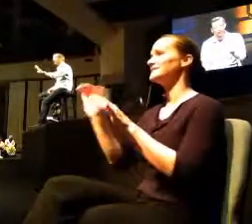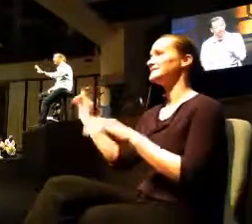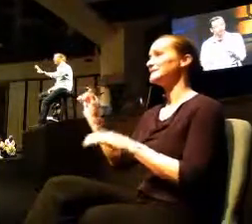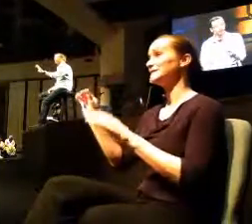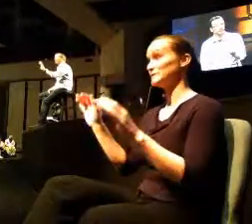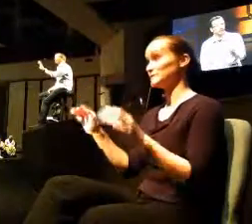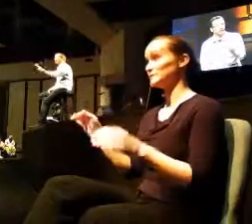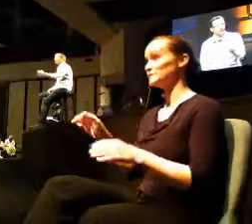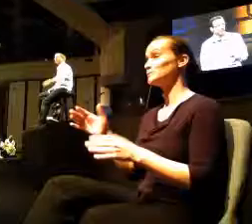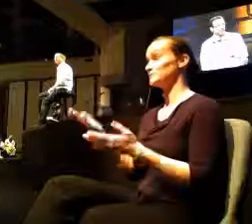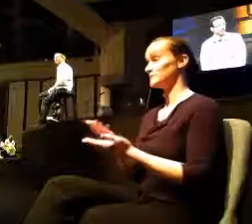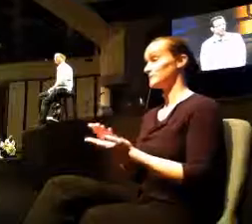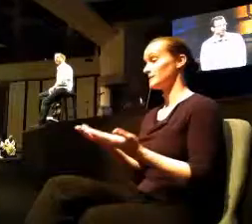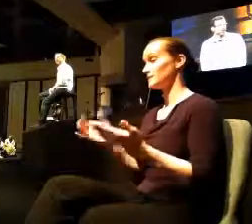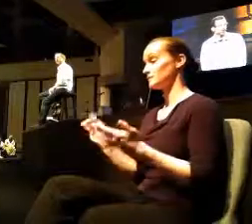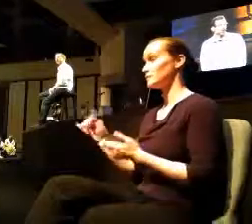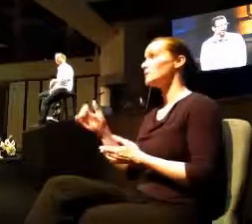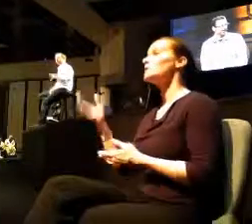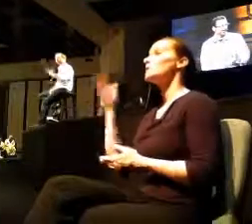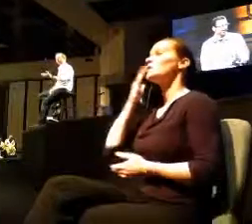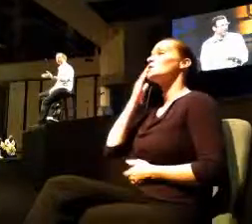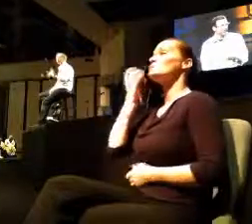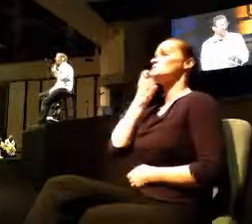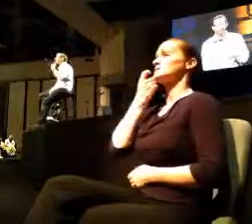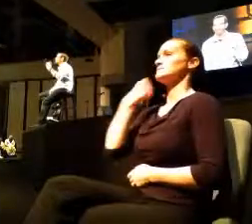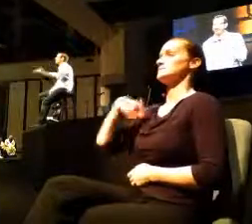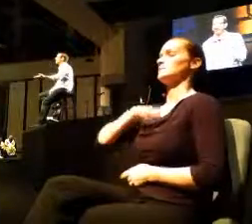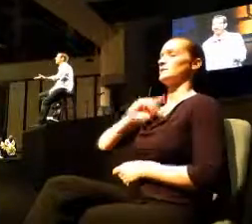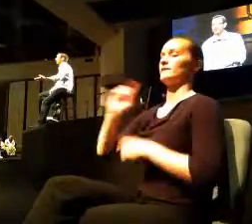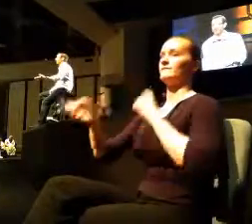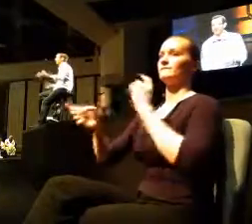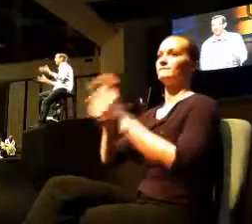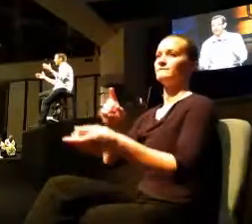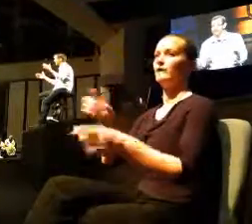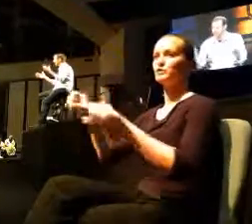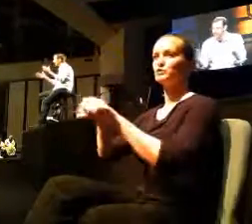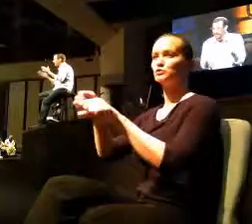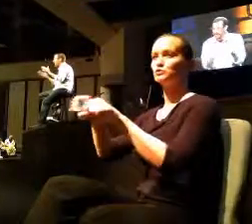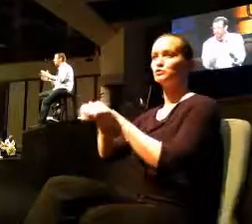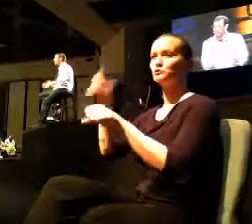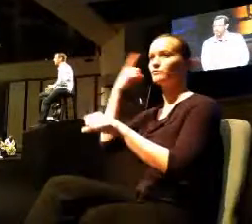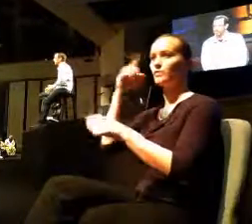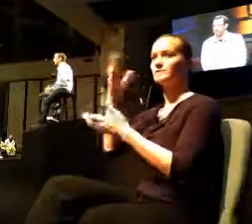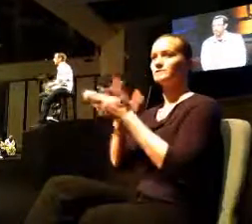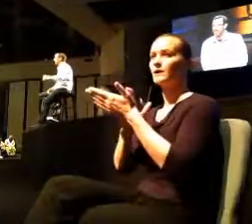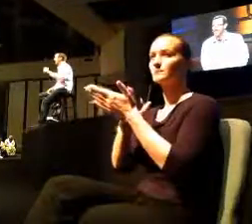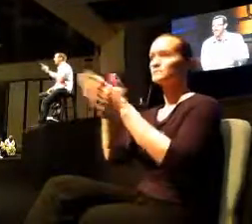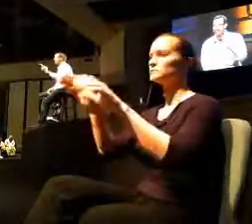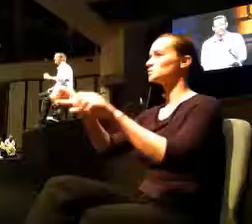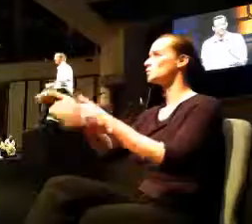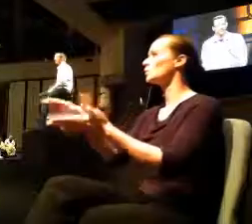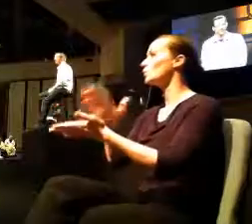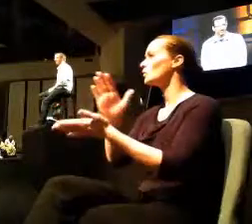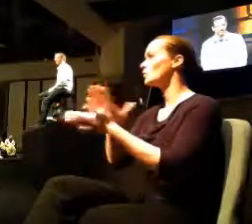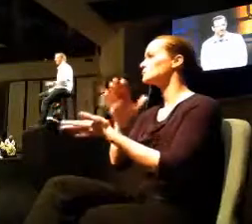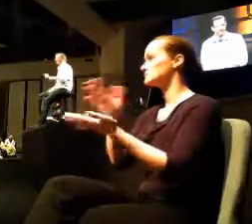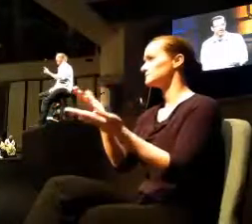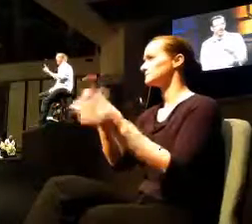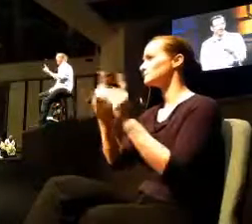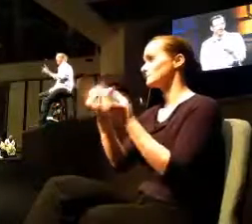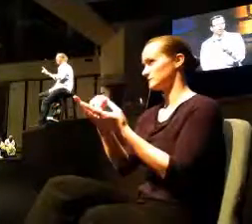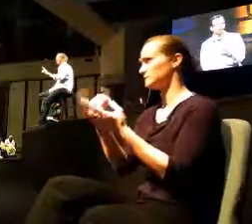provided shoes for Marana School District. And you've probably noticed we haven't talked about that much coming into December here. And the reason is